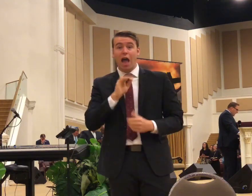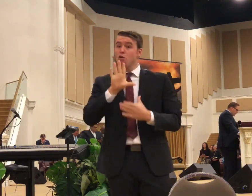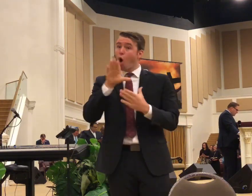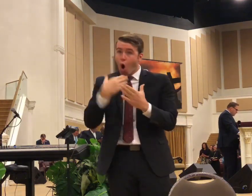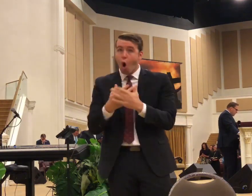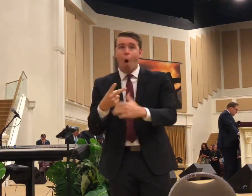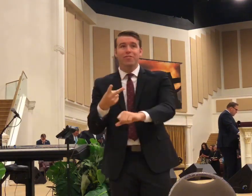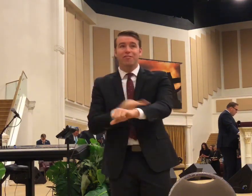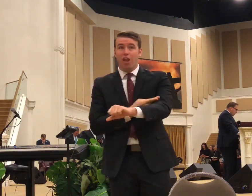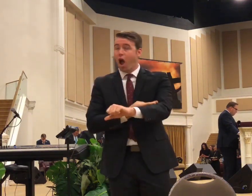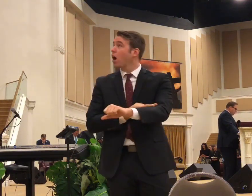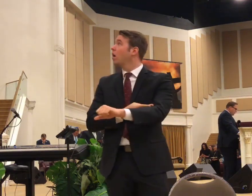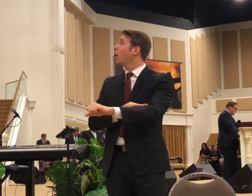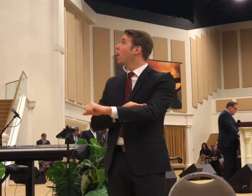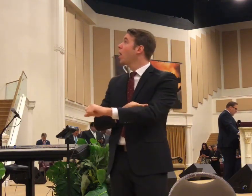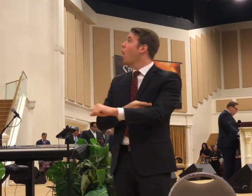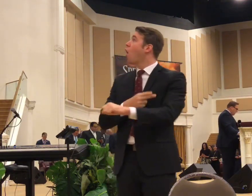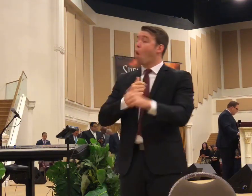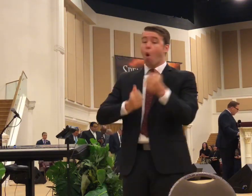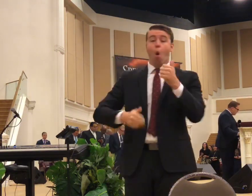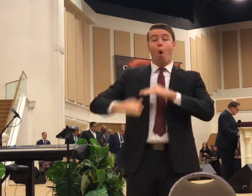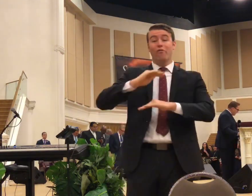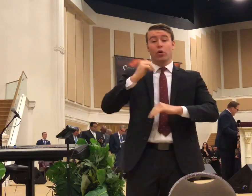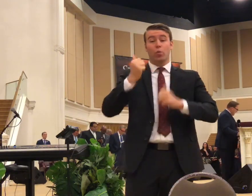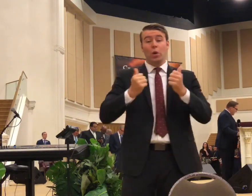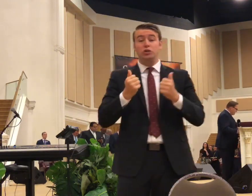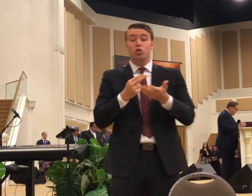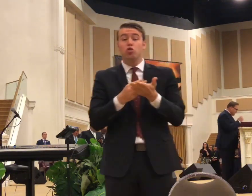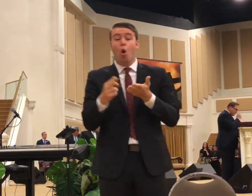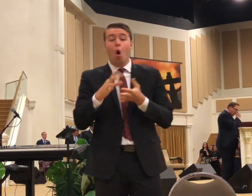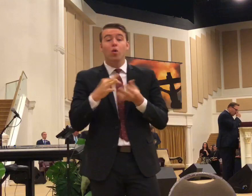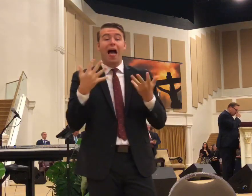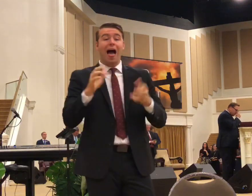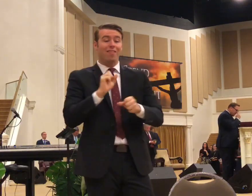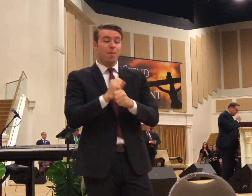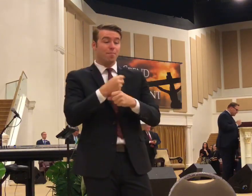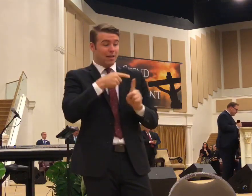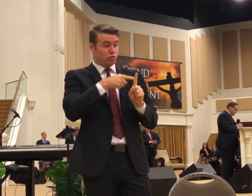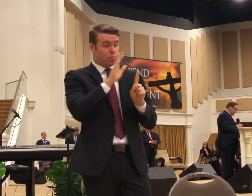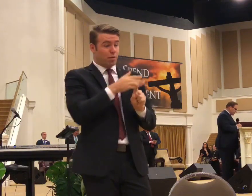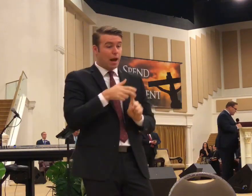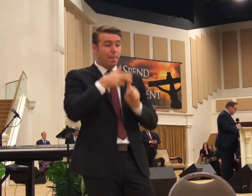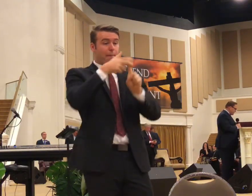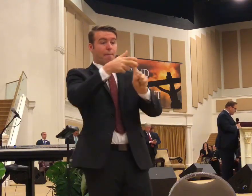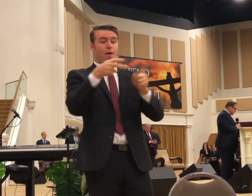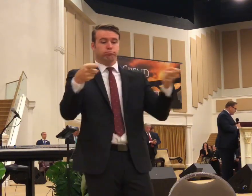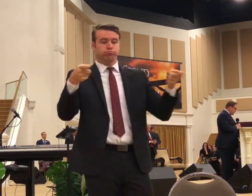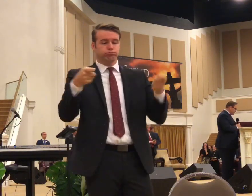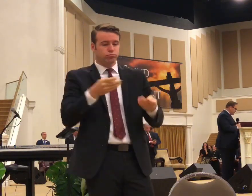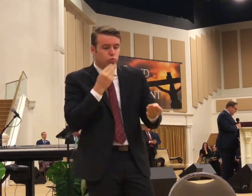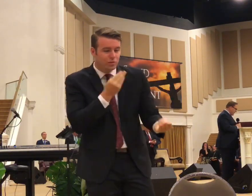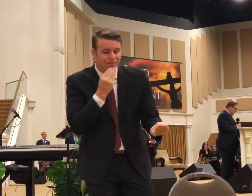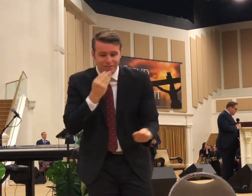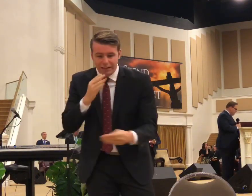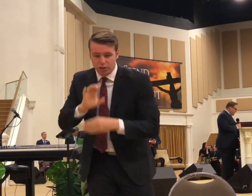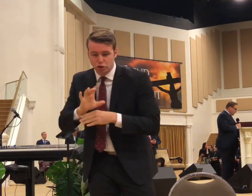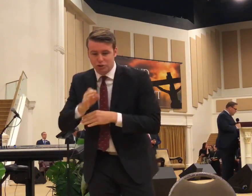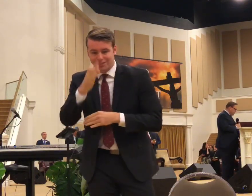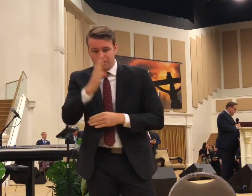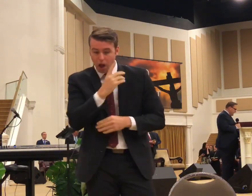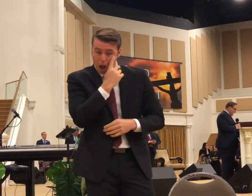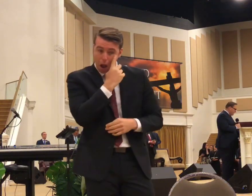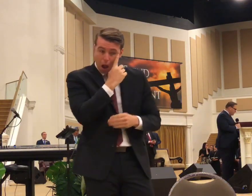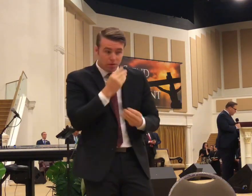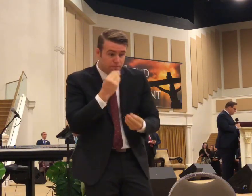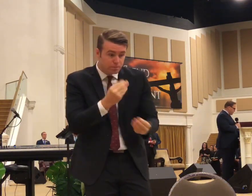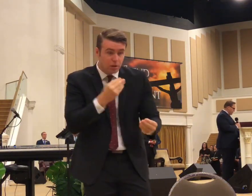the flock, over the which the Holy Ghost hath made you overseers to feed the church of God,